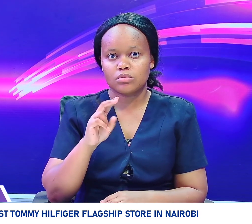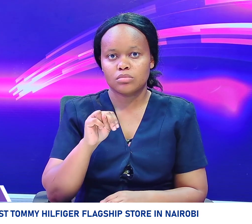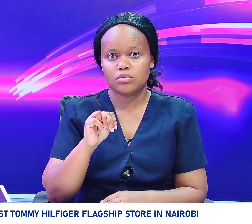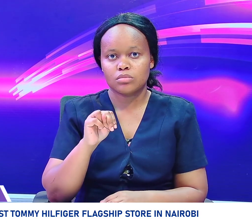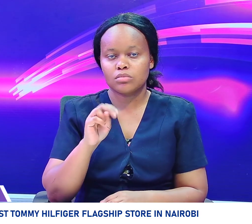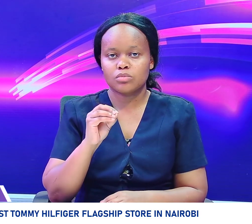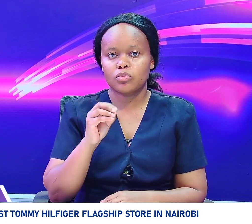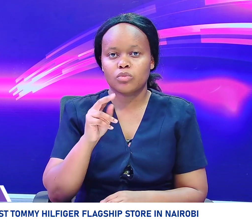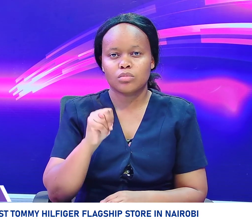The store was